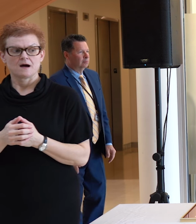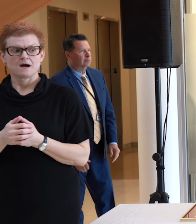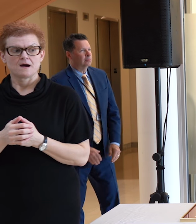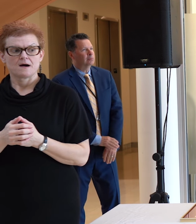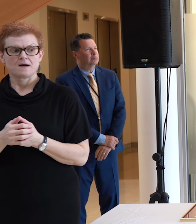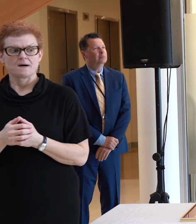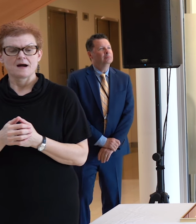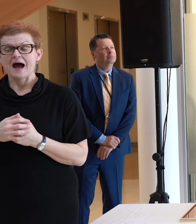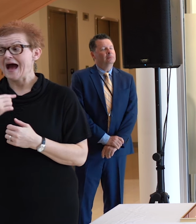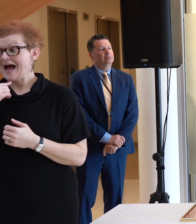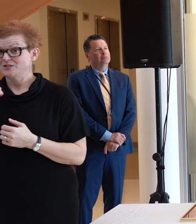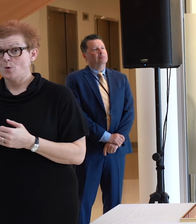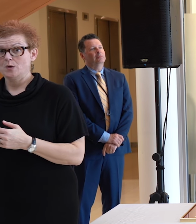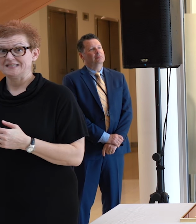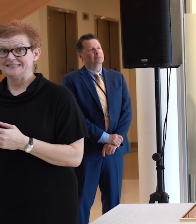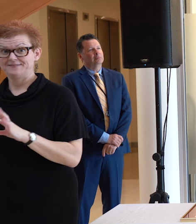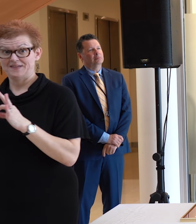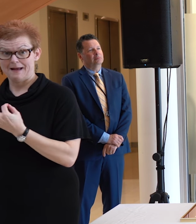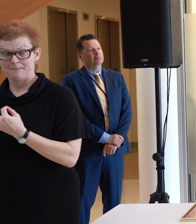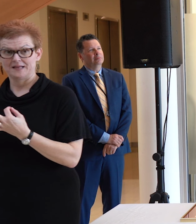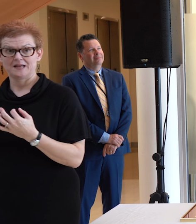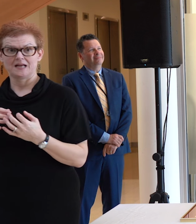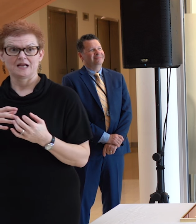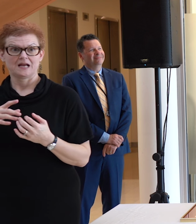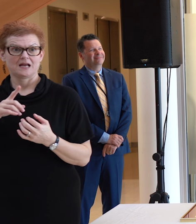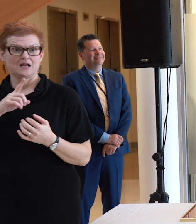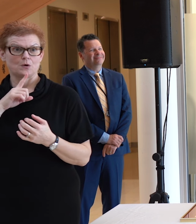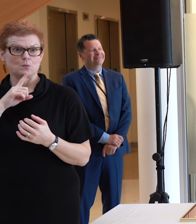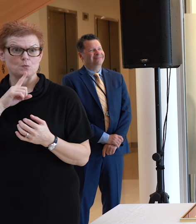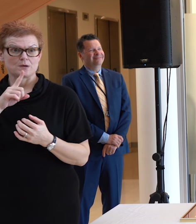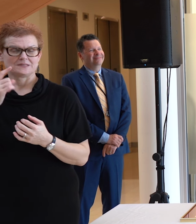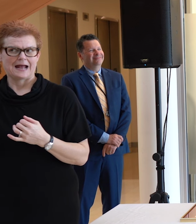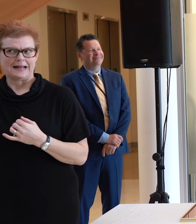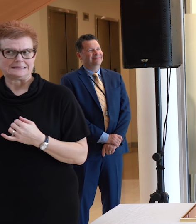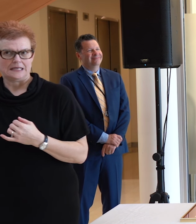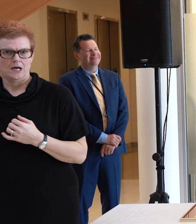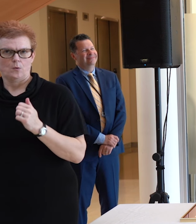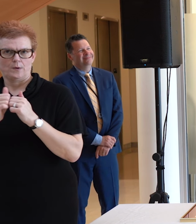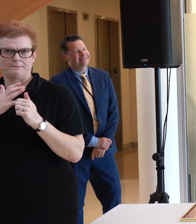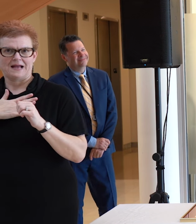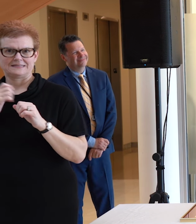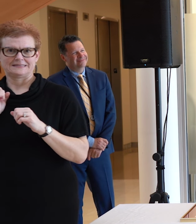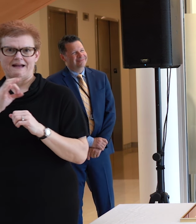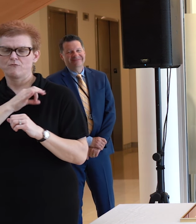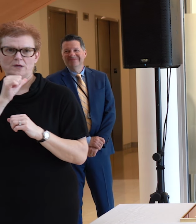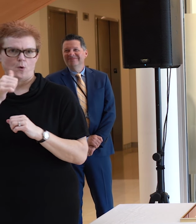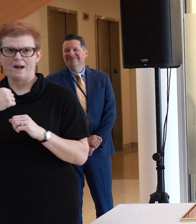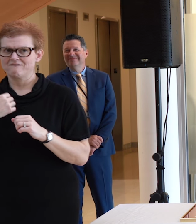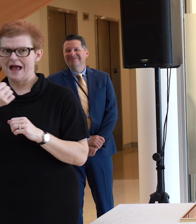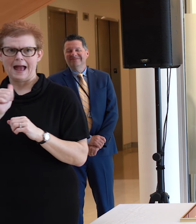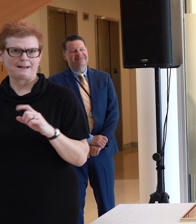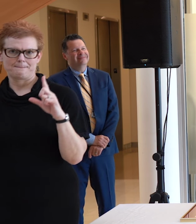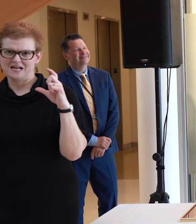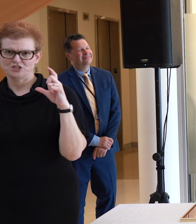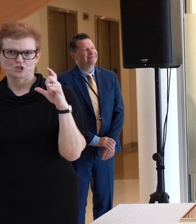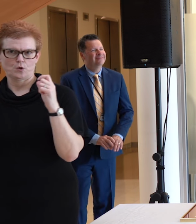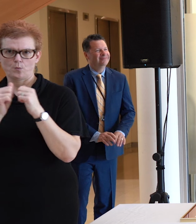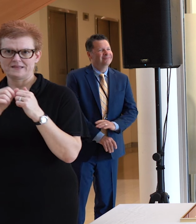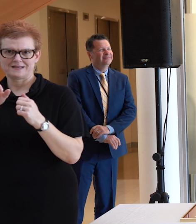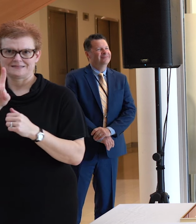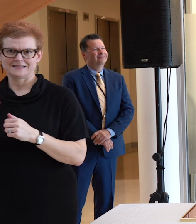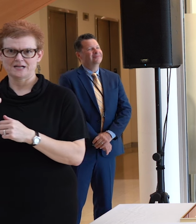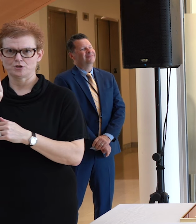So I told his family, and it was actually an idea with my staff, is that we don't have any picture of Dr. Benton in any of